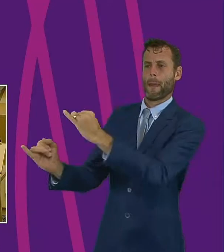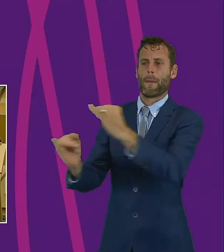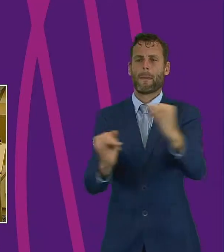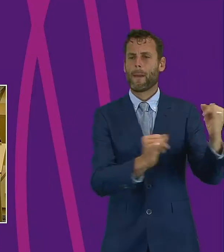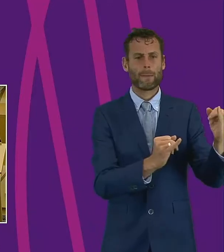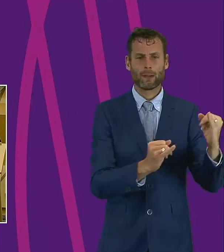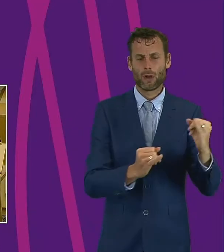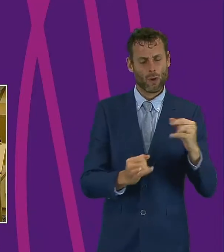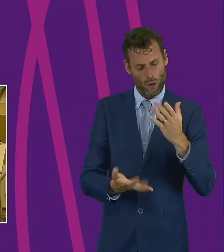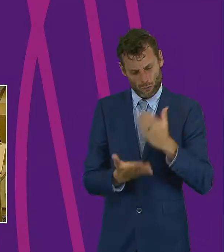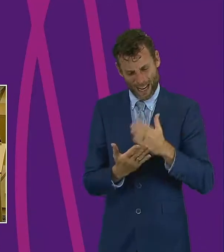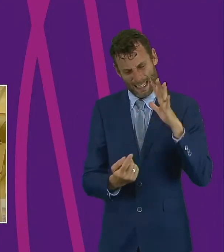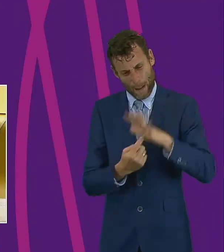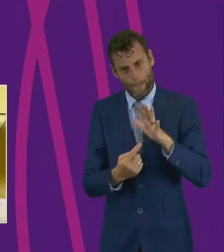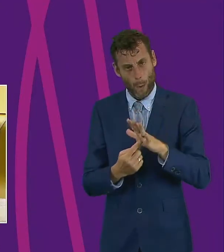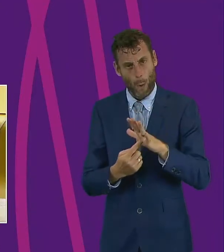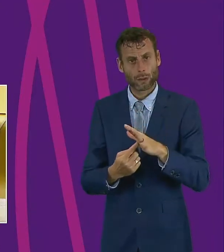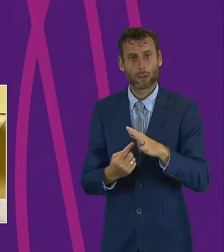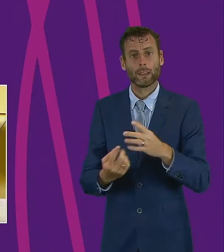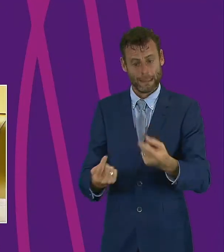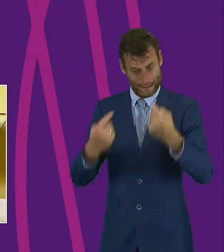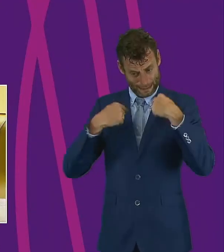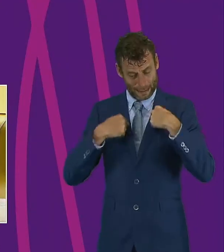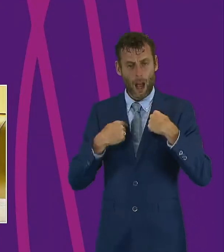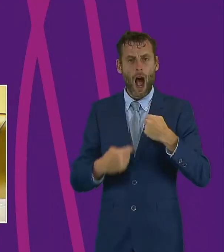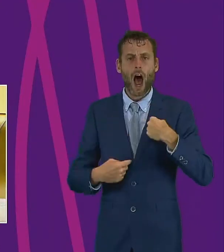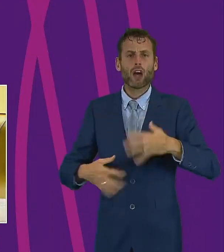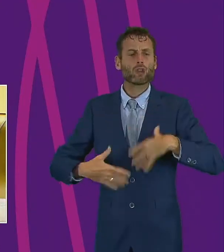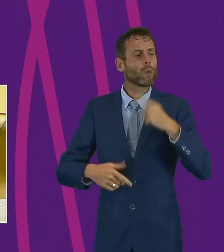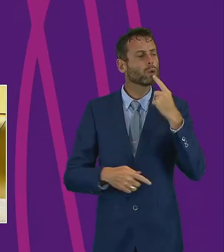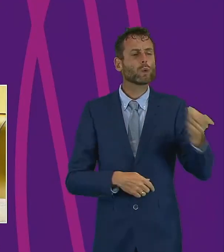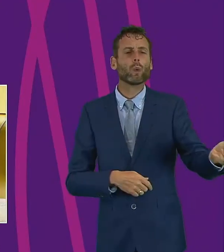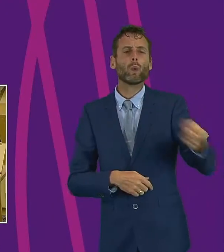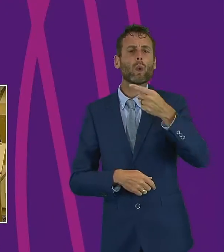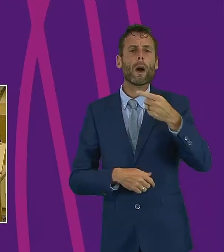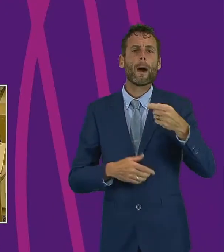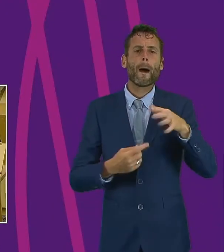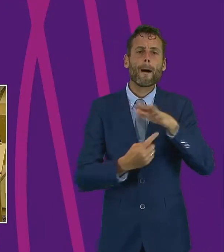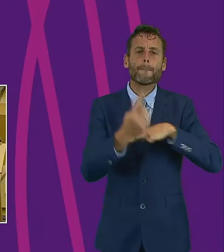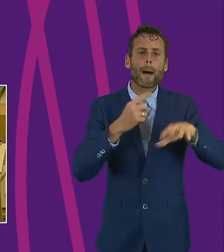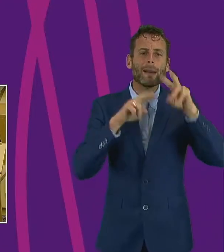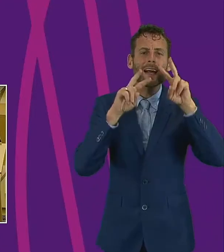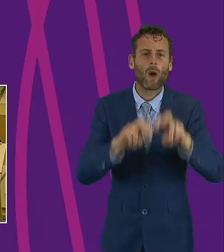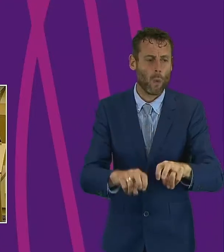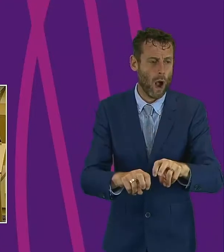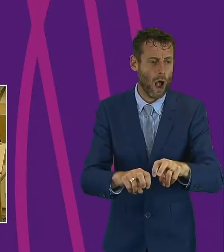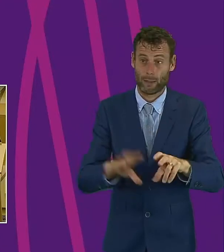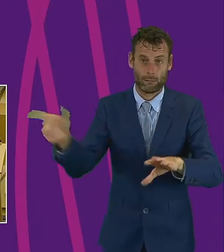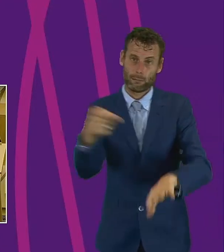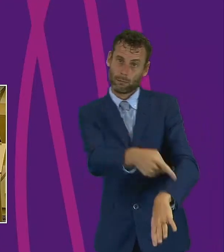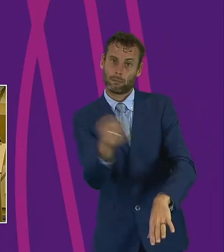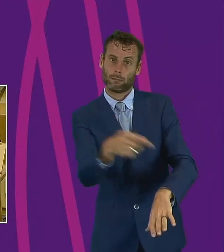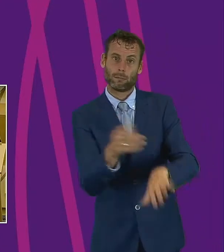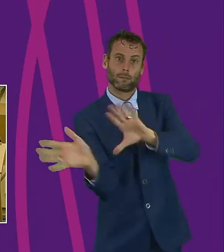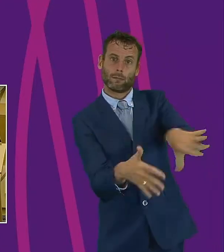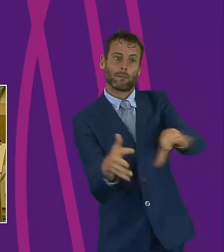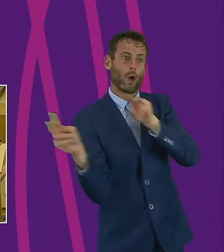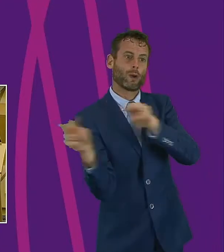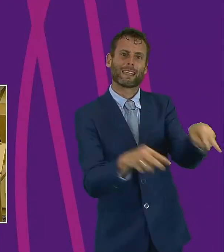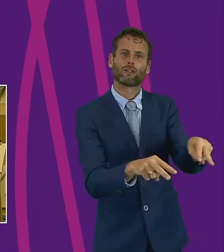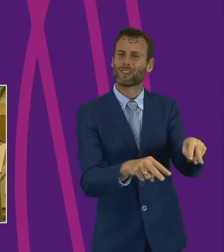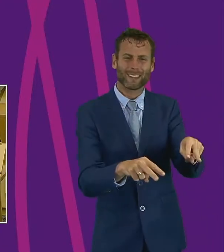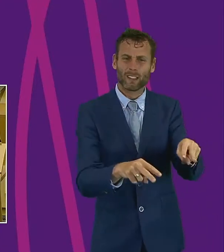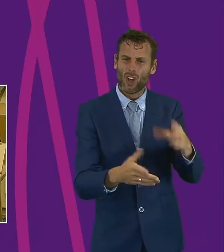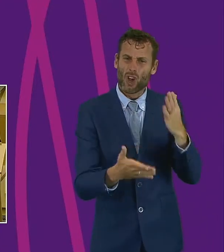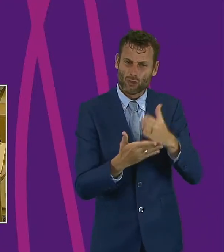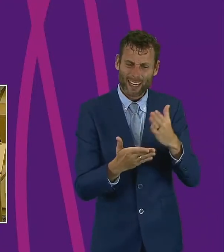care sector, right now into a public inquiry, at a time when they should be focusing on keeping people as safe as possible from the